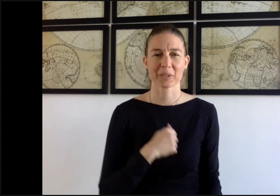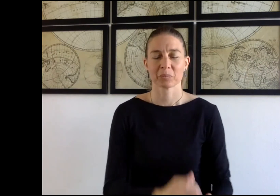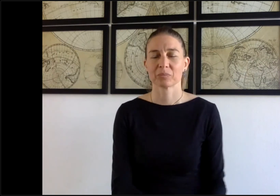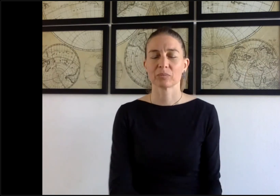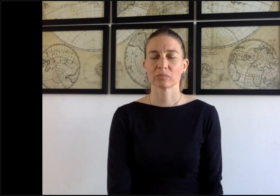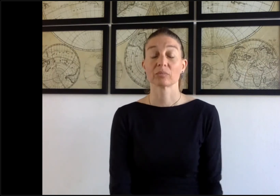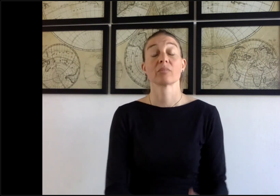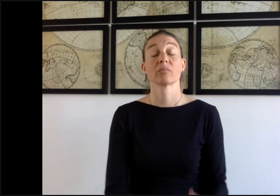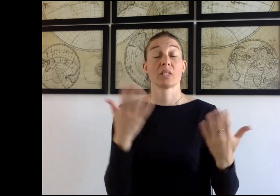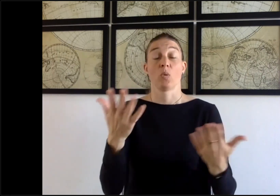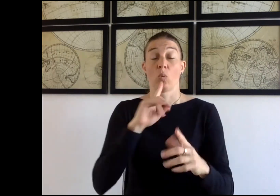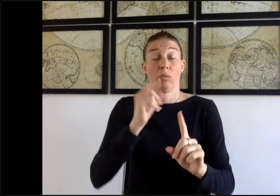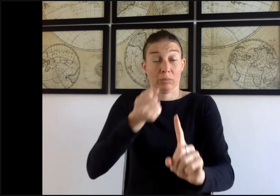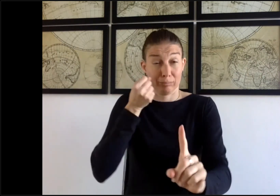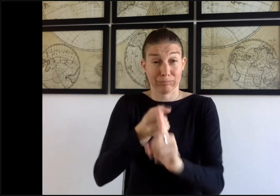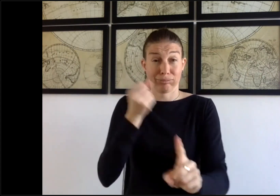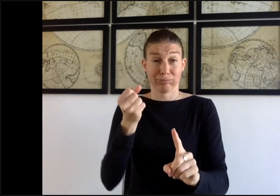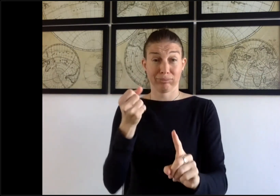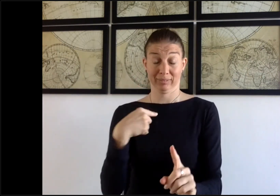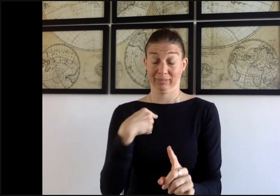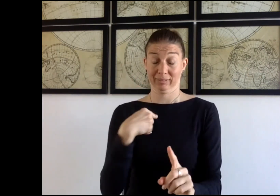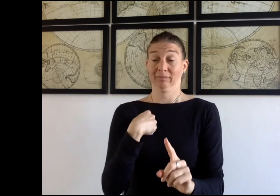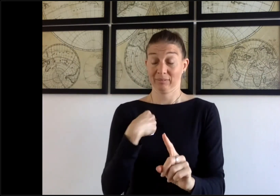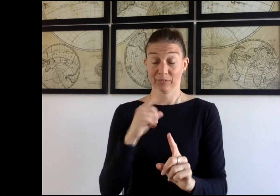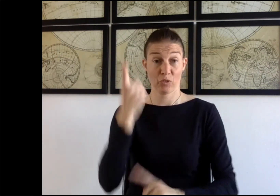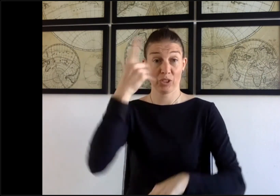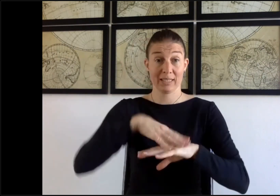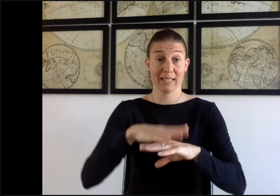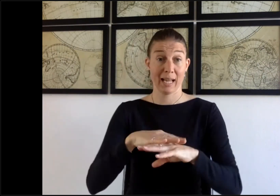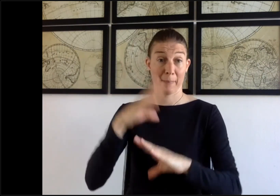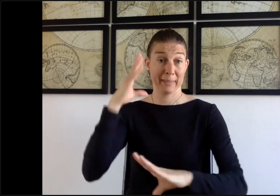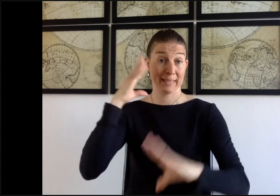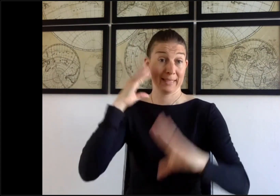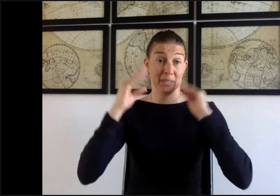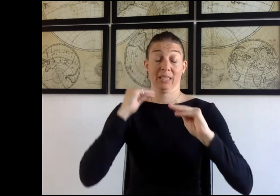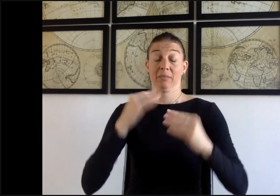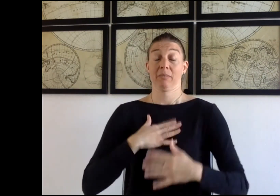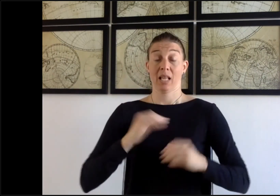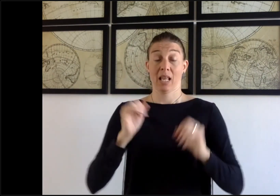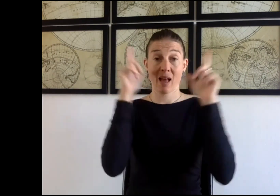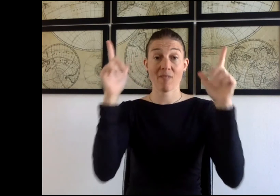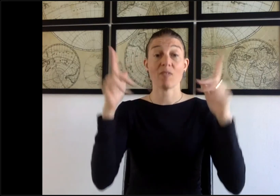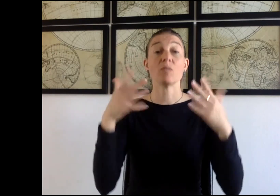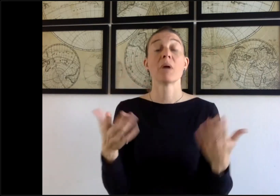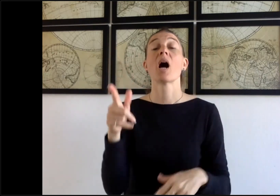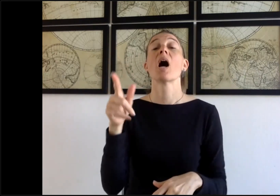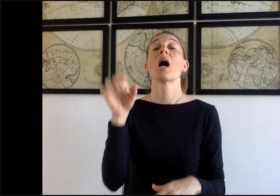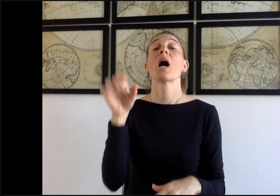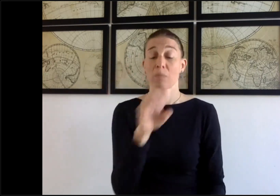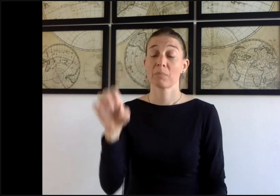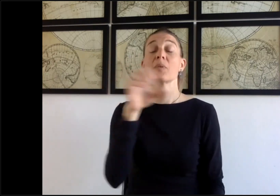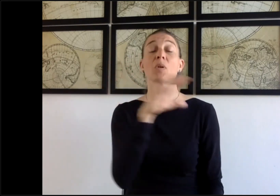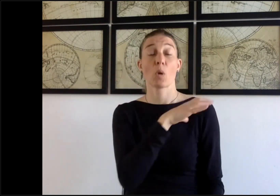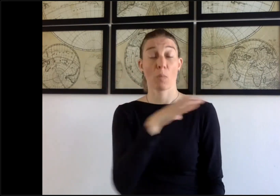I would like to start with what our Commissioner Dalli, the Commissioner for Equality, the first Commissioner for